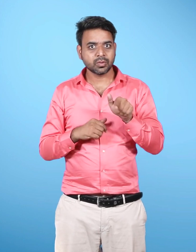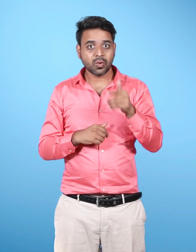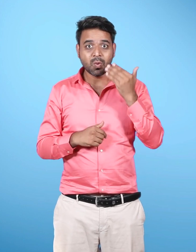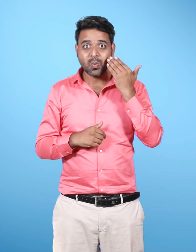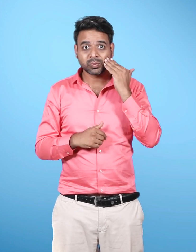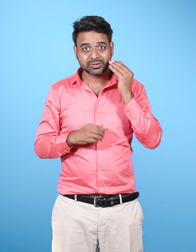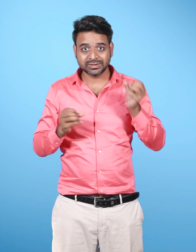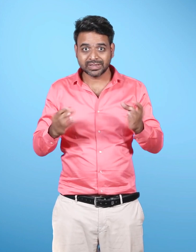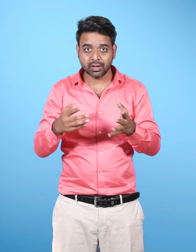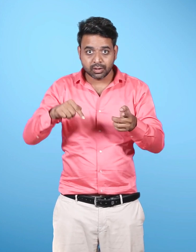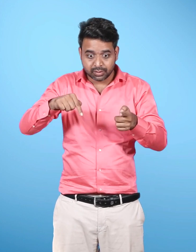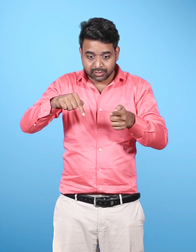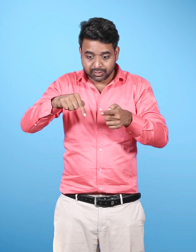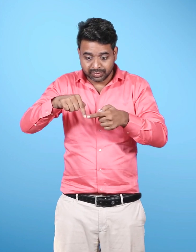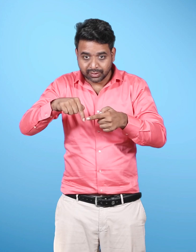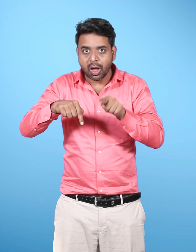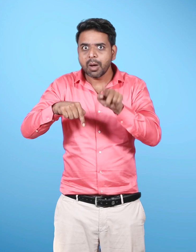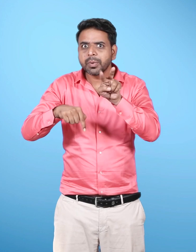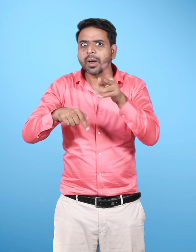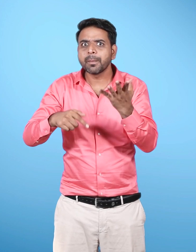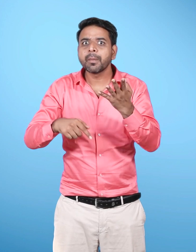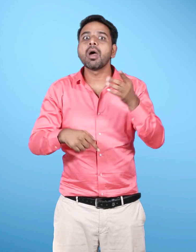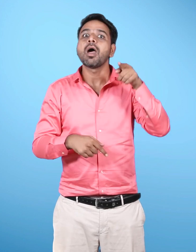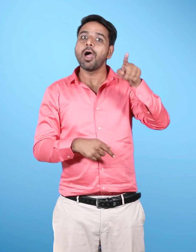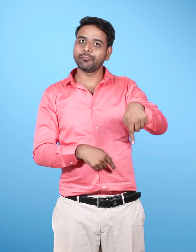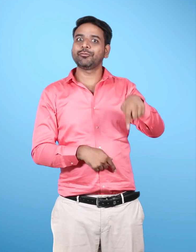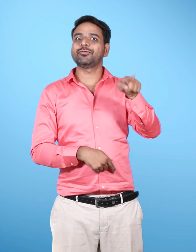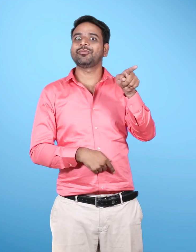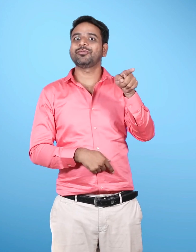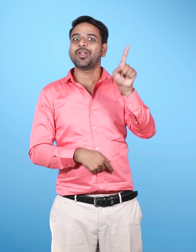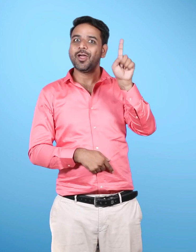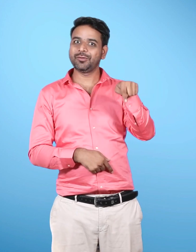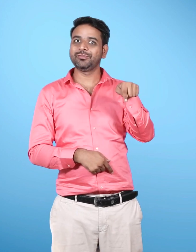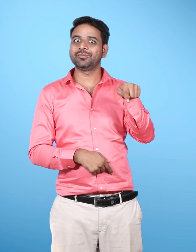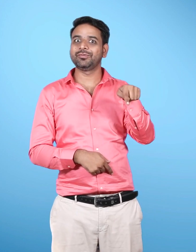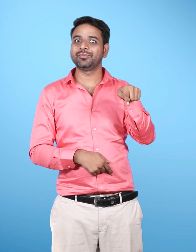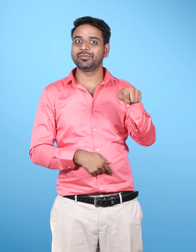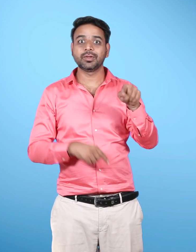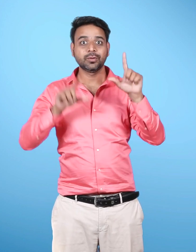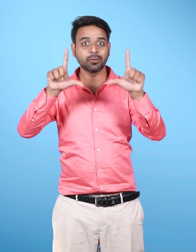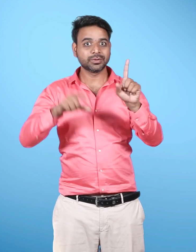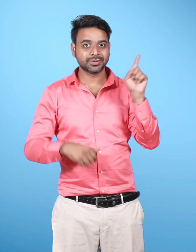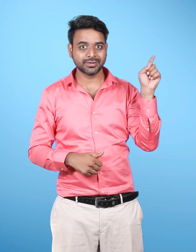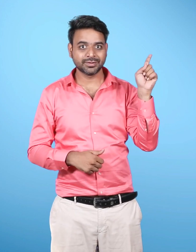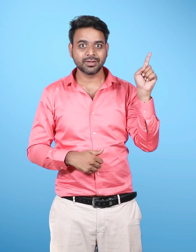In this position, the switch is set to be on as shown in figure 12.10.